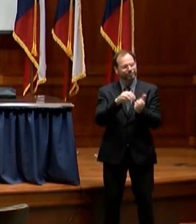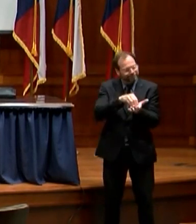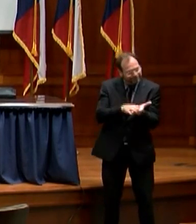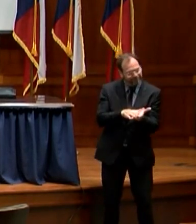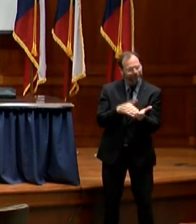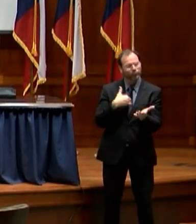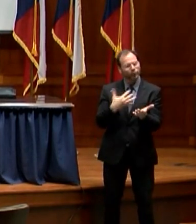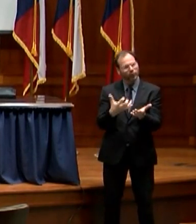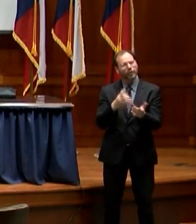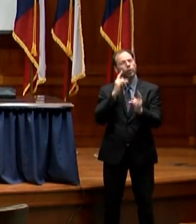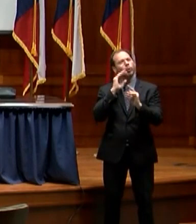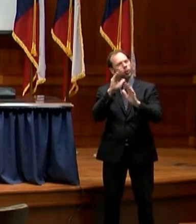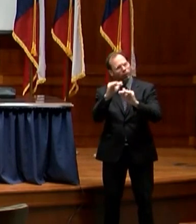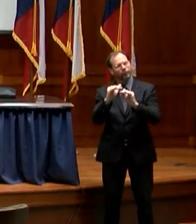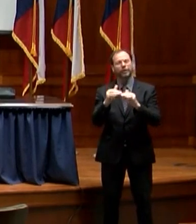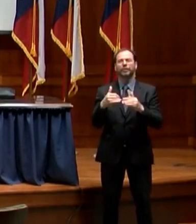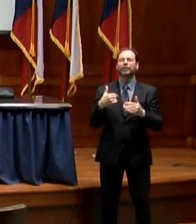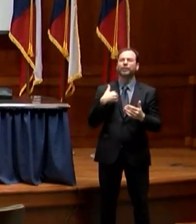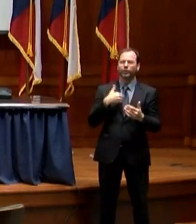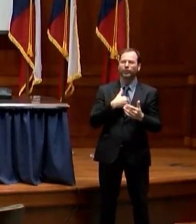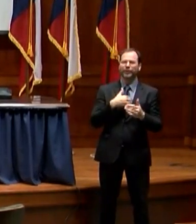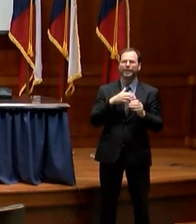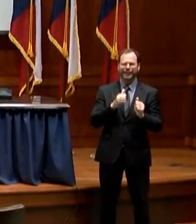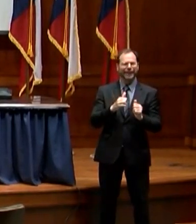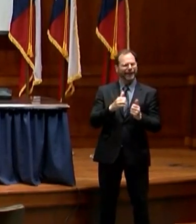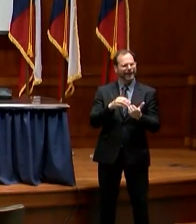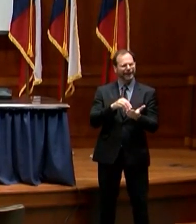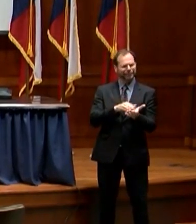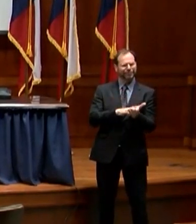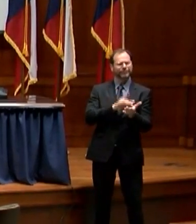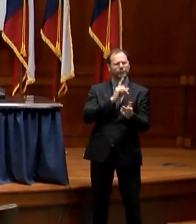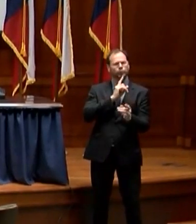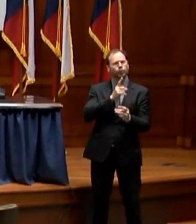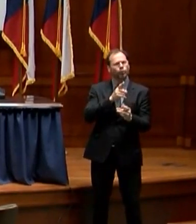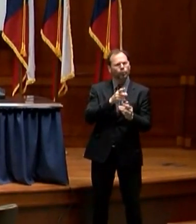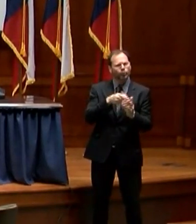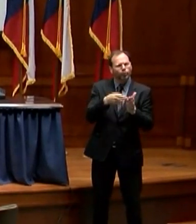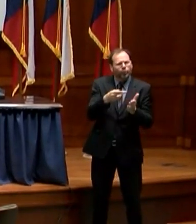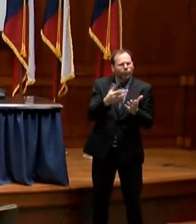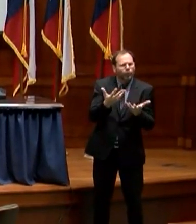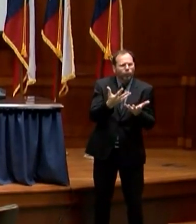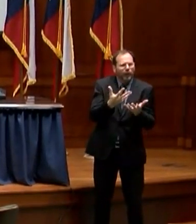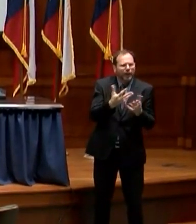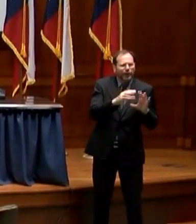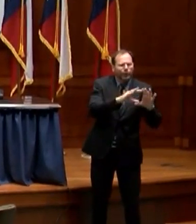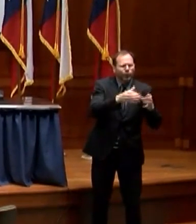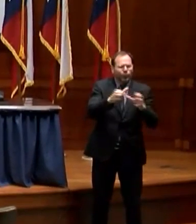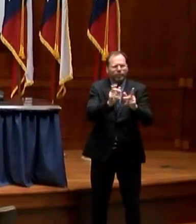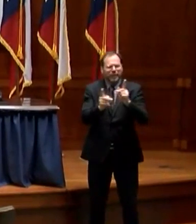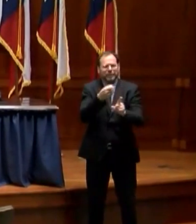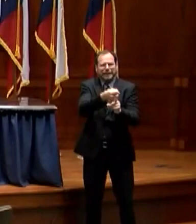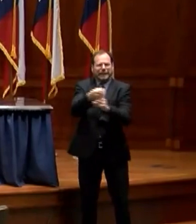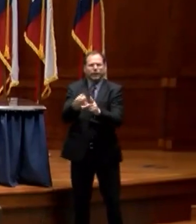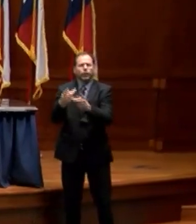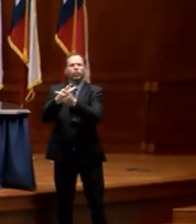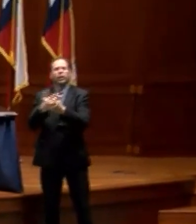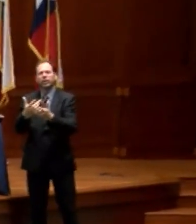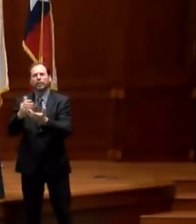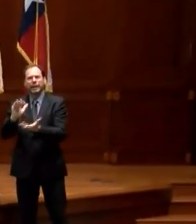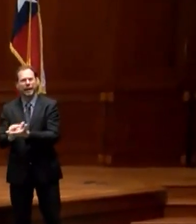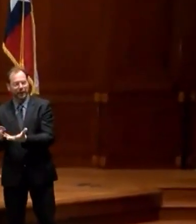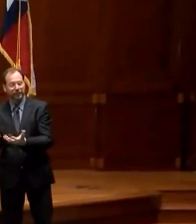that we will have something that is reflective of the truth that we could report in the future. Very